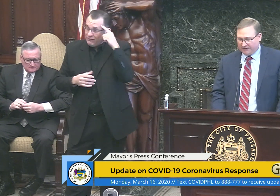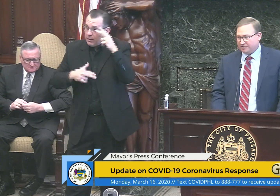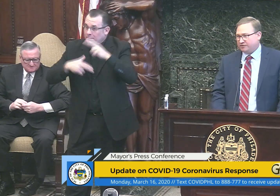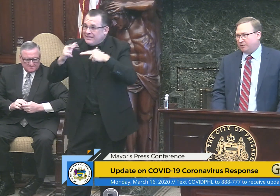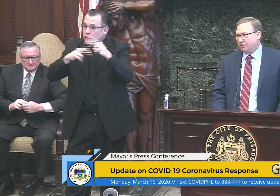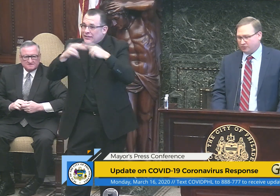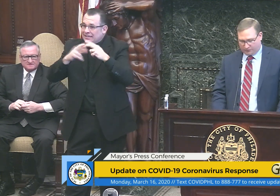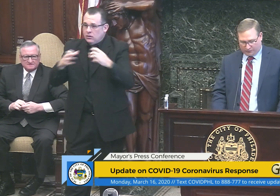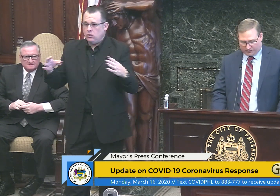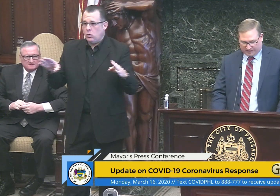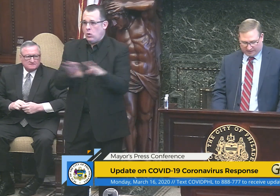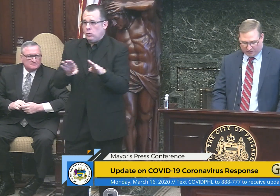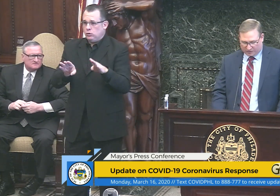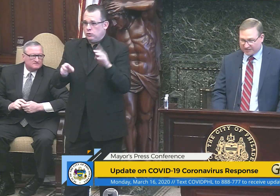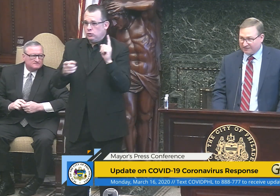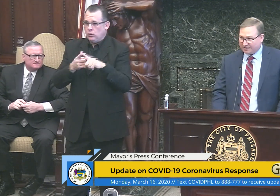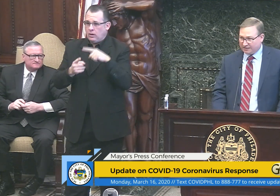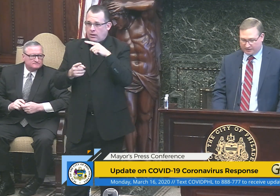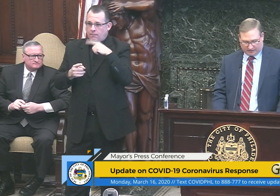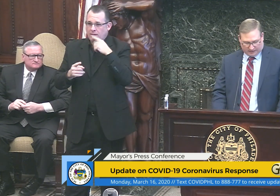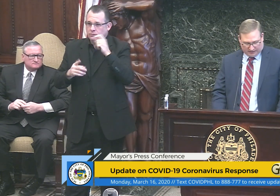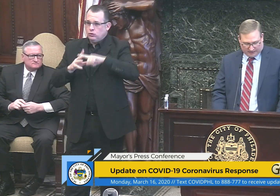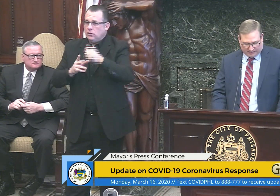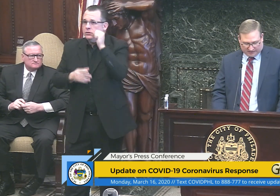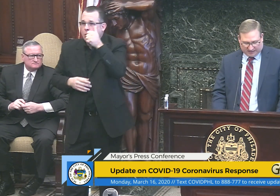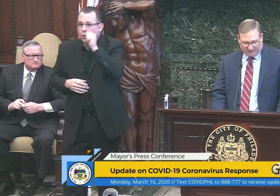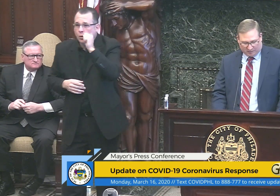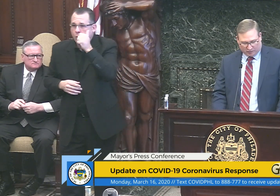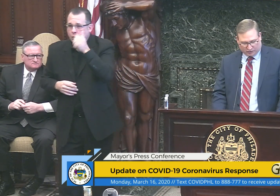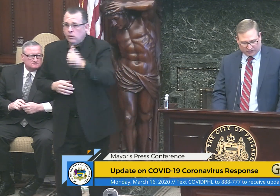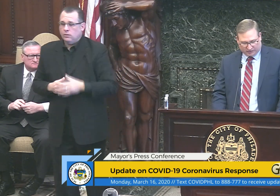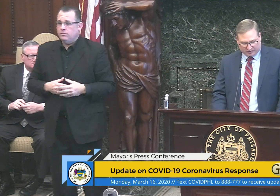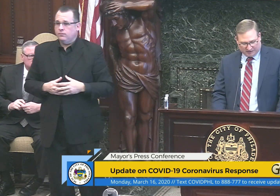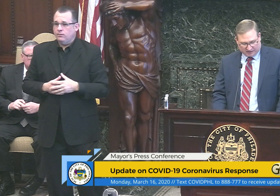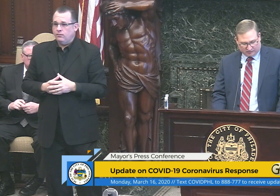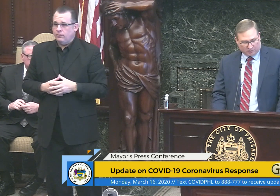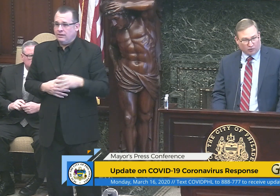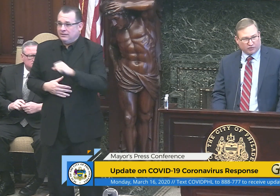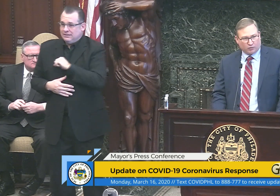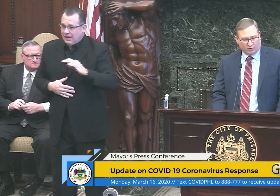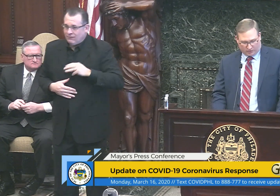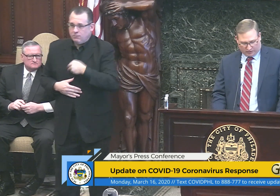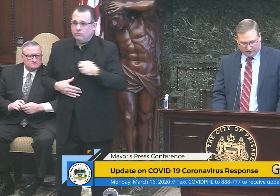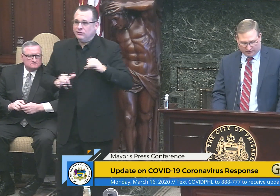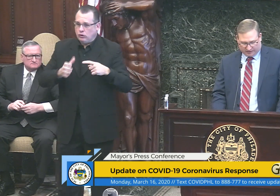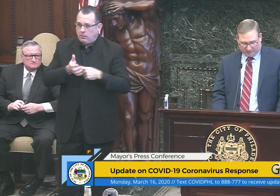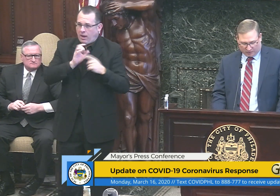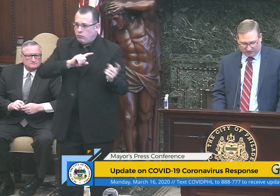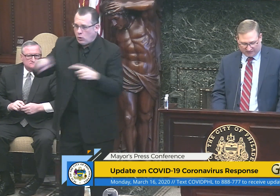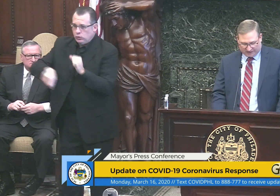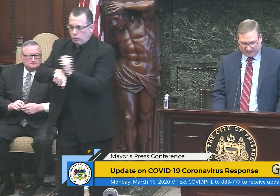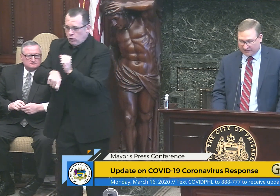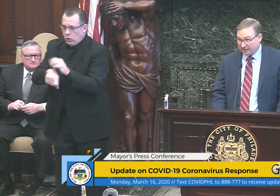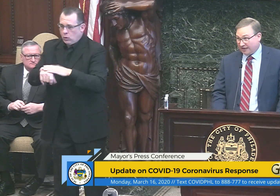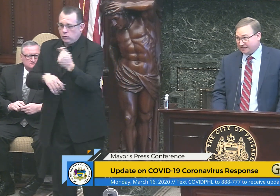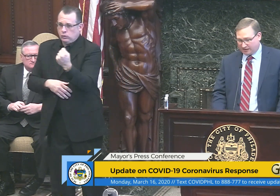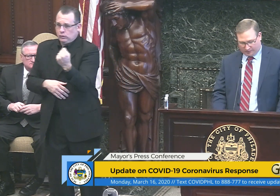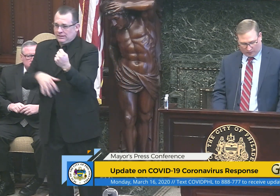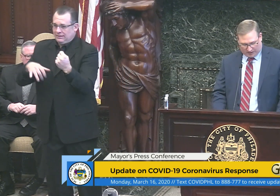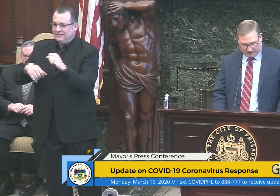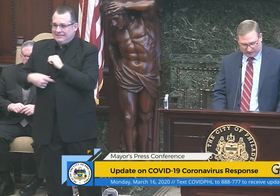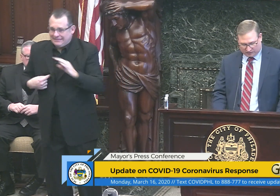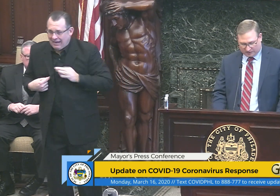public effective tomorrow, Tuesday, March 17th. Staff members are still expected to report to work on Tuesday, March 17th,